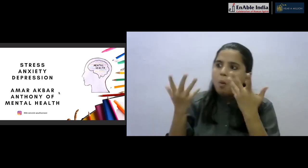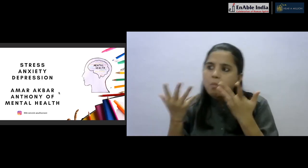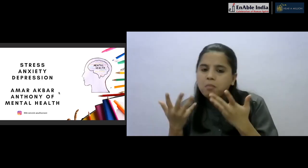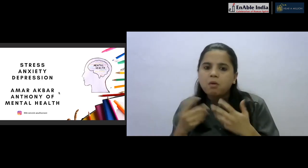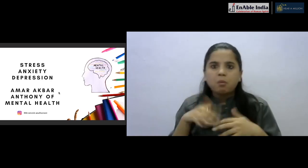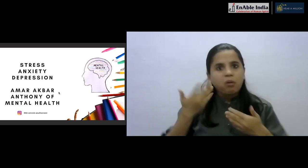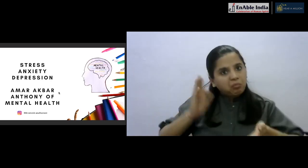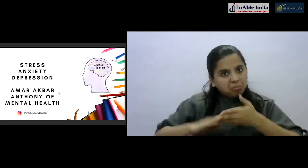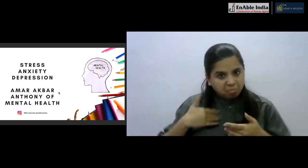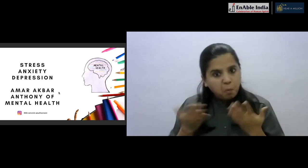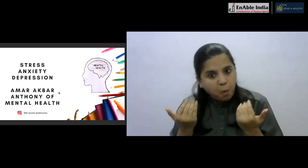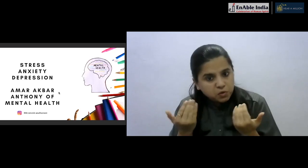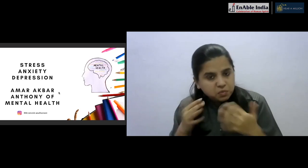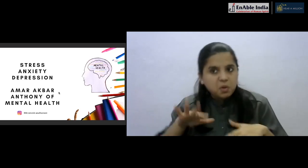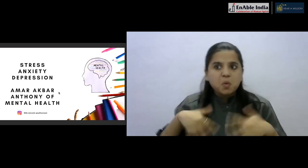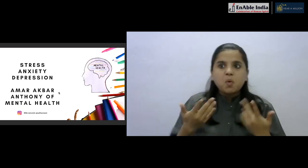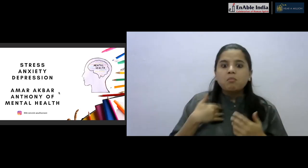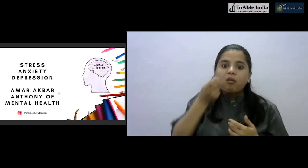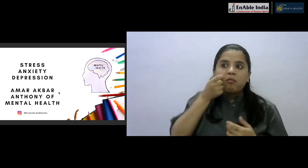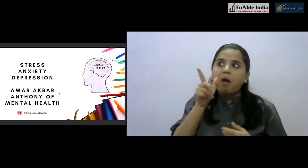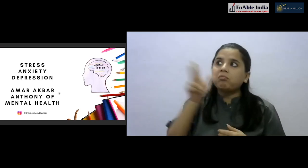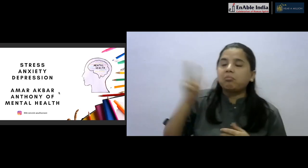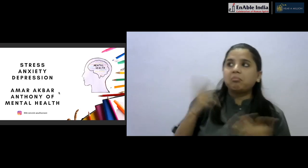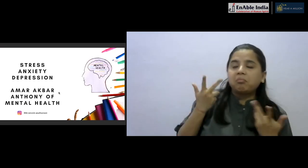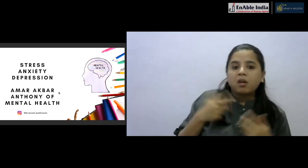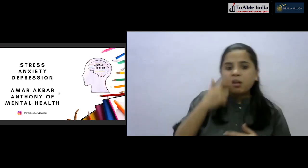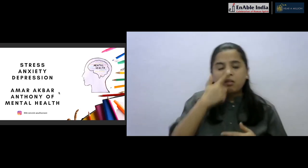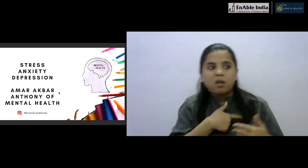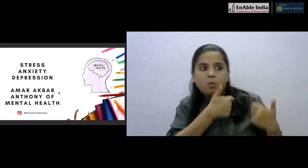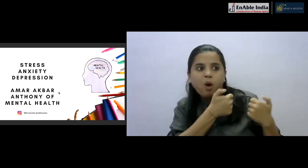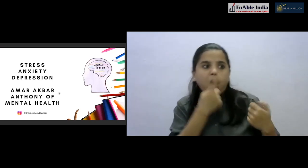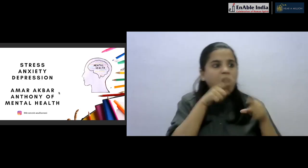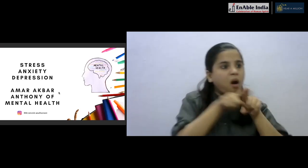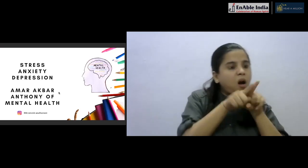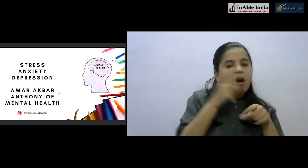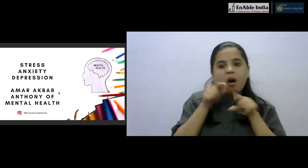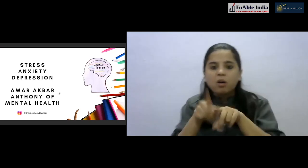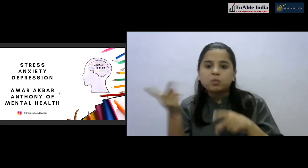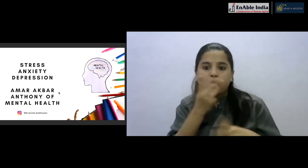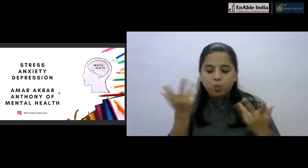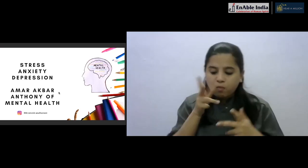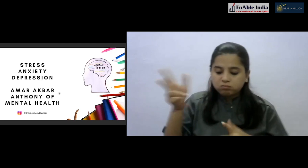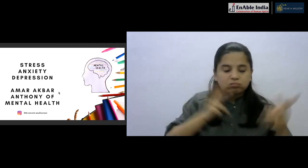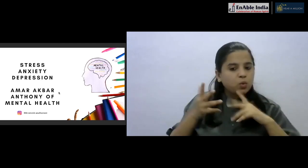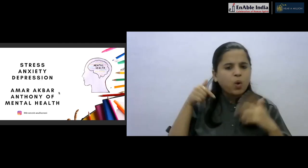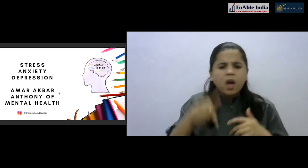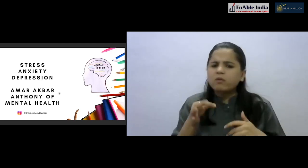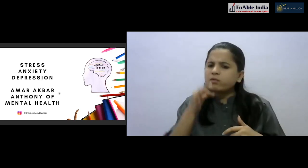I get married or not? What's my dad's gonna say? What's my girlfriend or boyfriend's gonna say? It's everything in future.